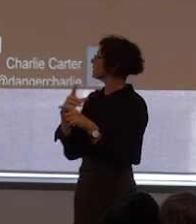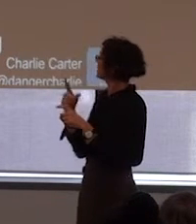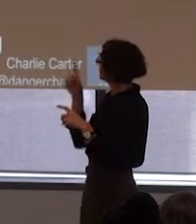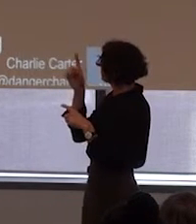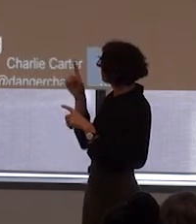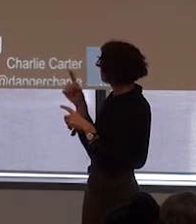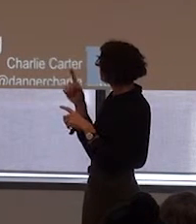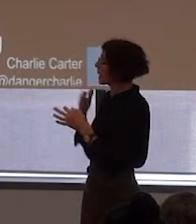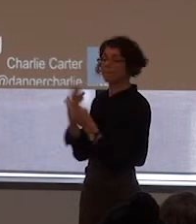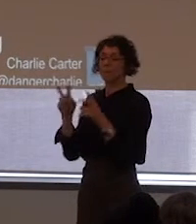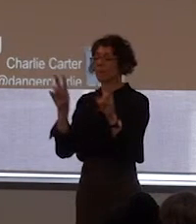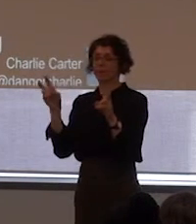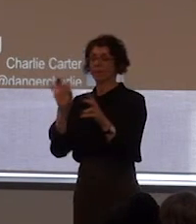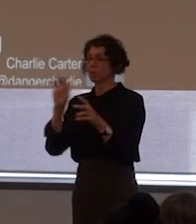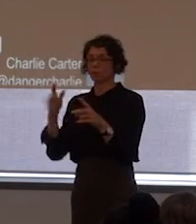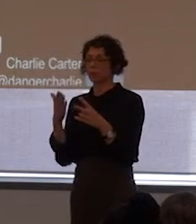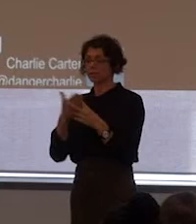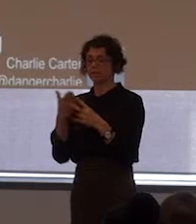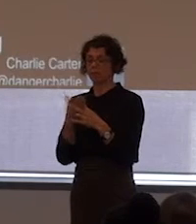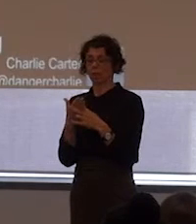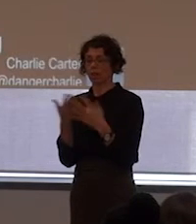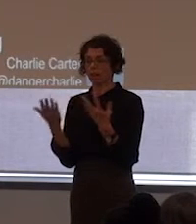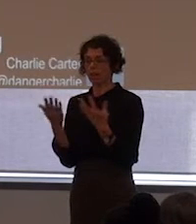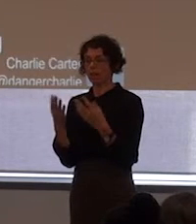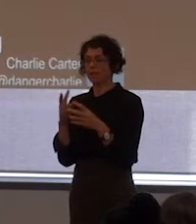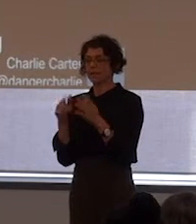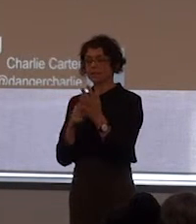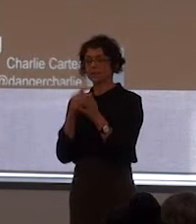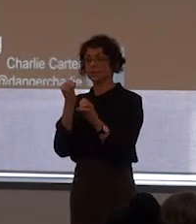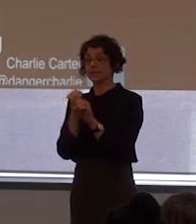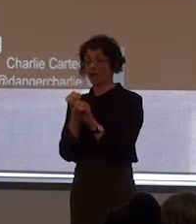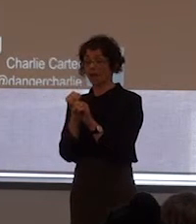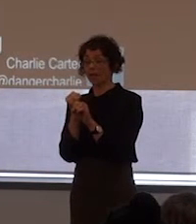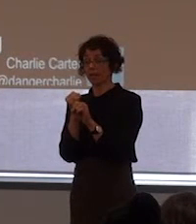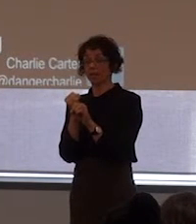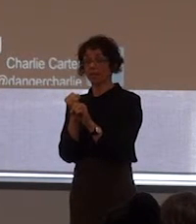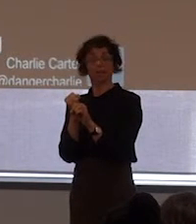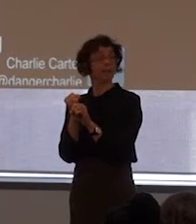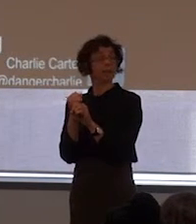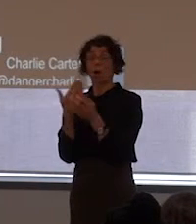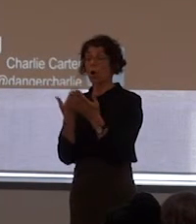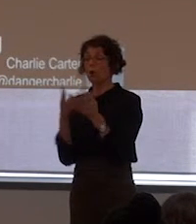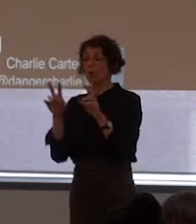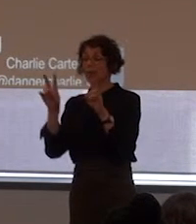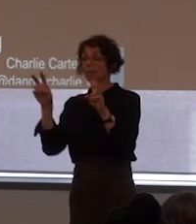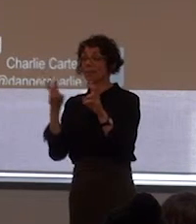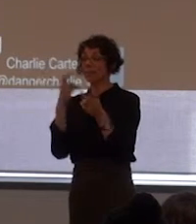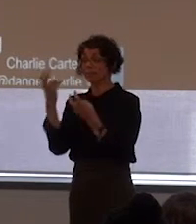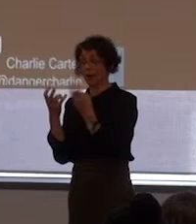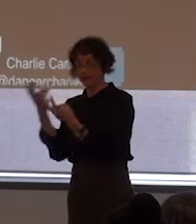many themes are not accessible. Now there is a tag on the theme browser in